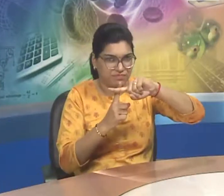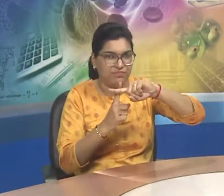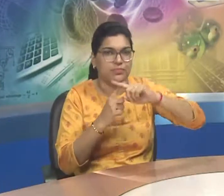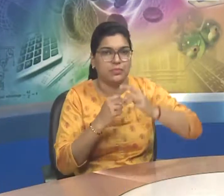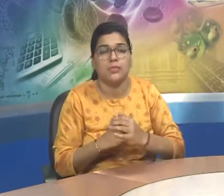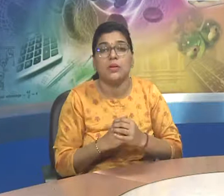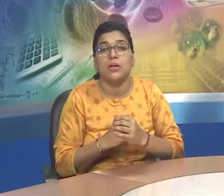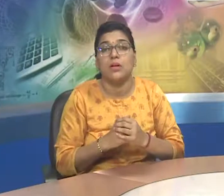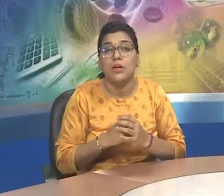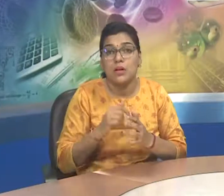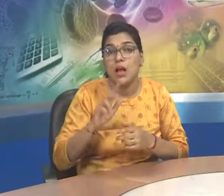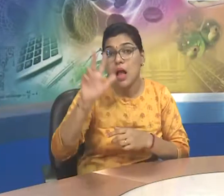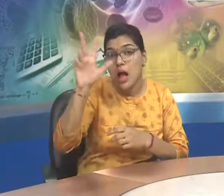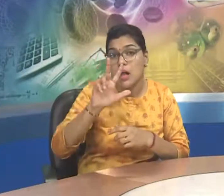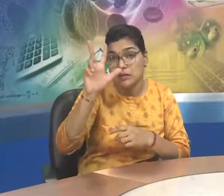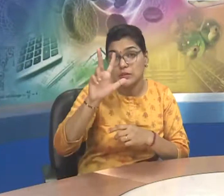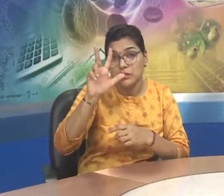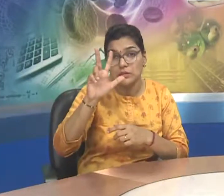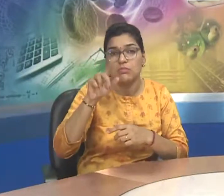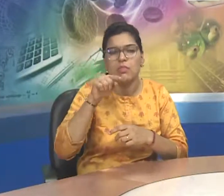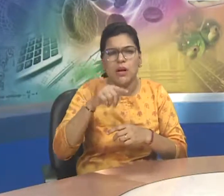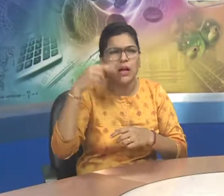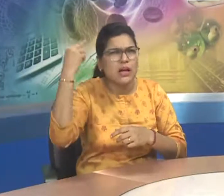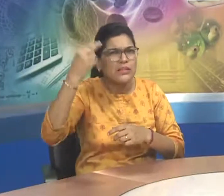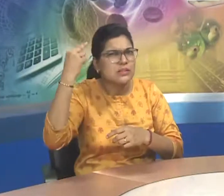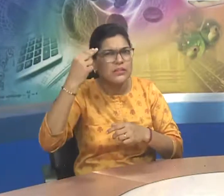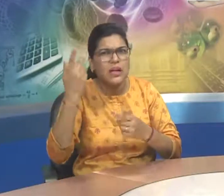and found TB positive,